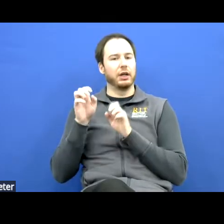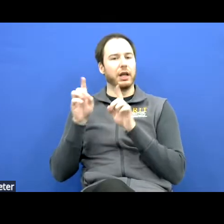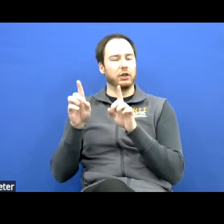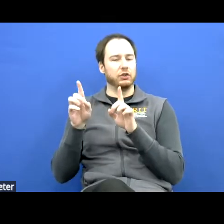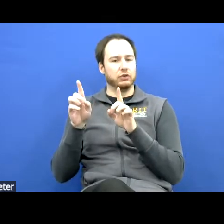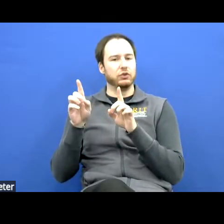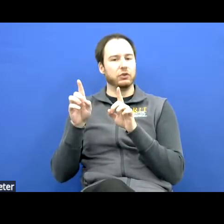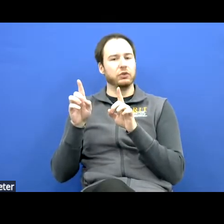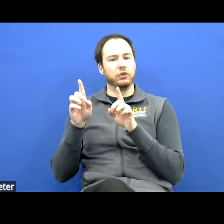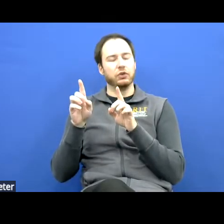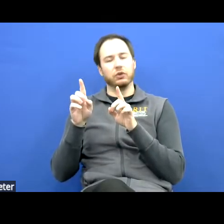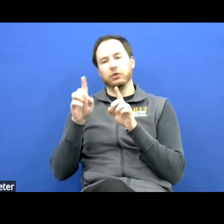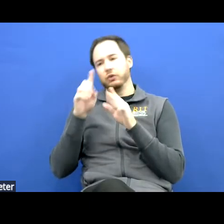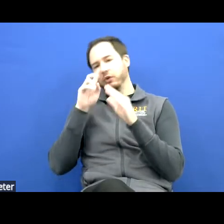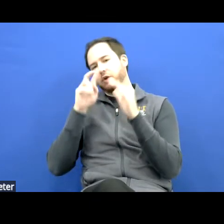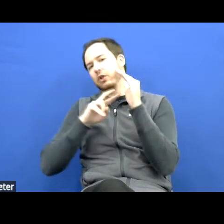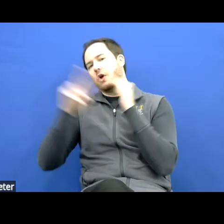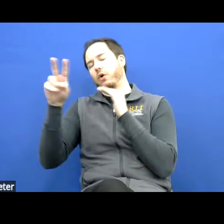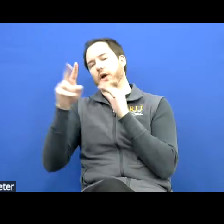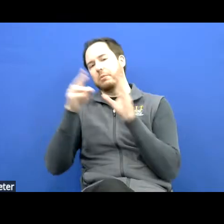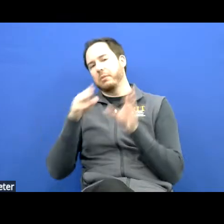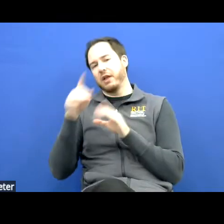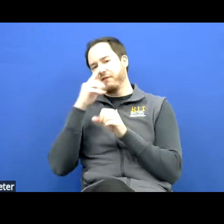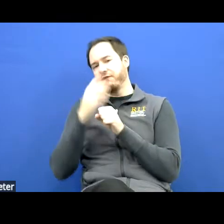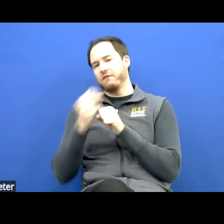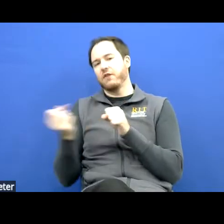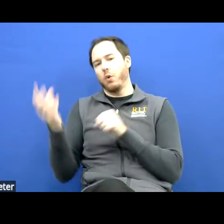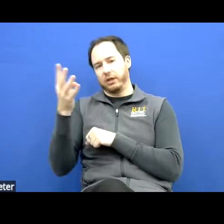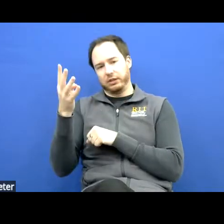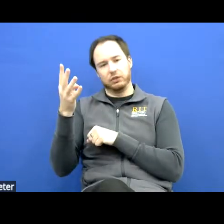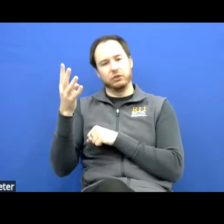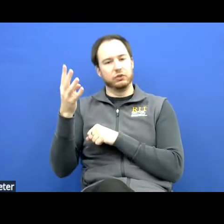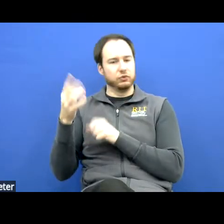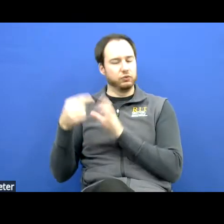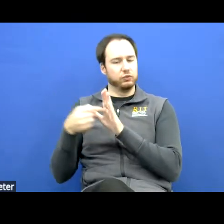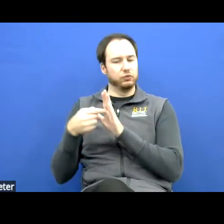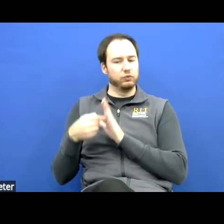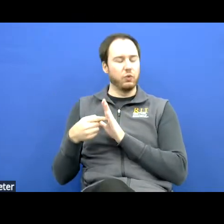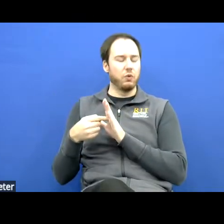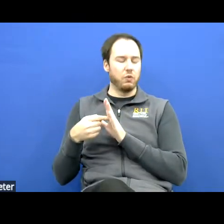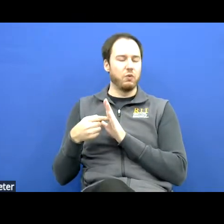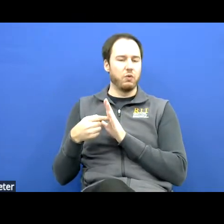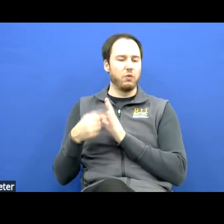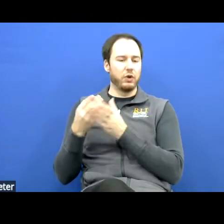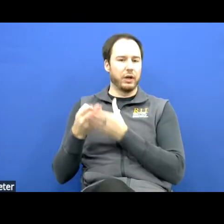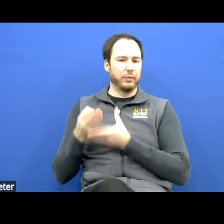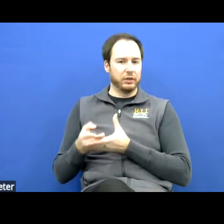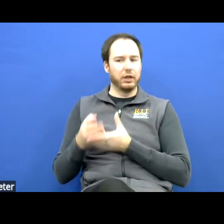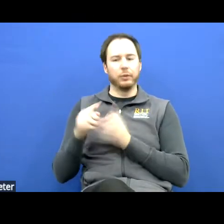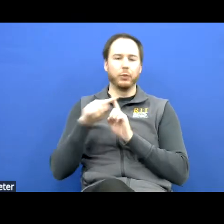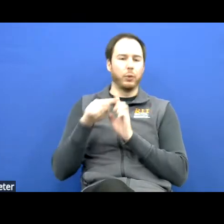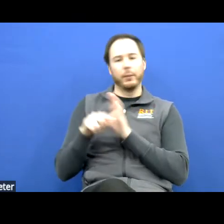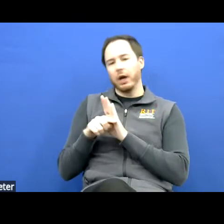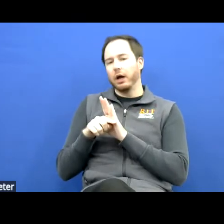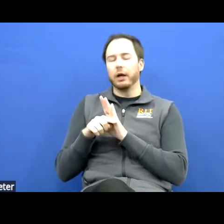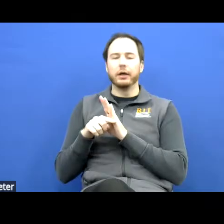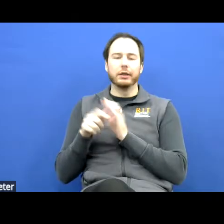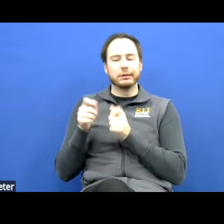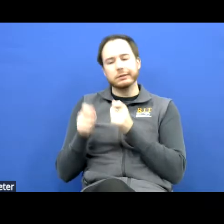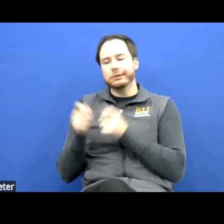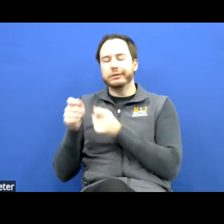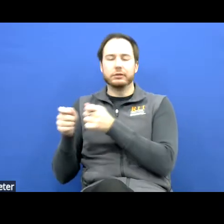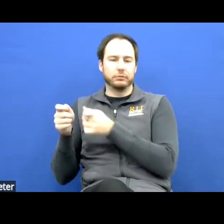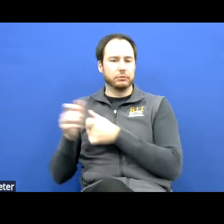educational long-range plan of about 4 years, showing pluses and minuses and little changes,